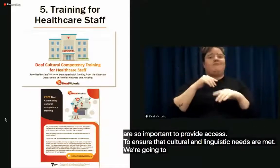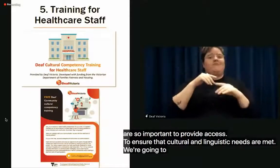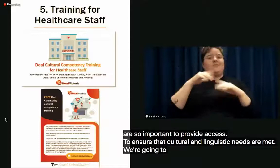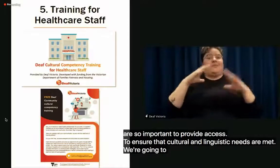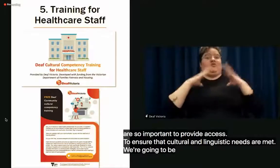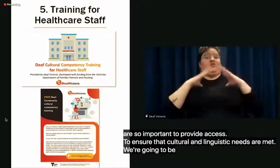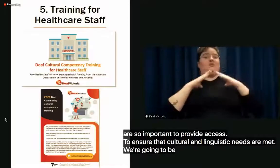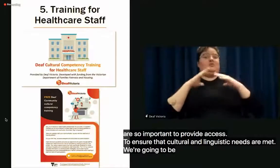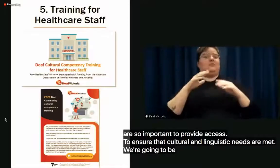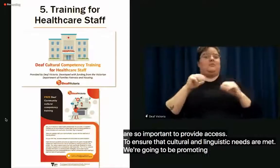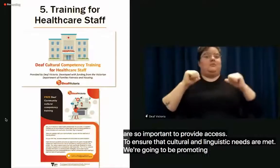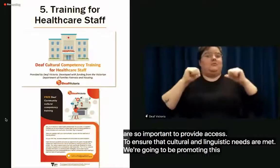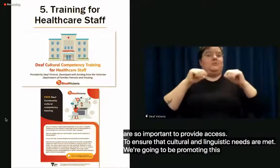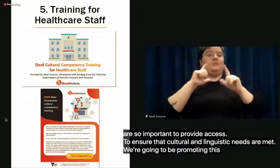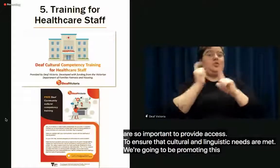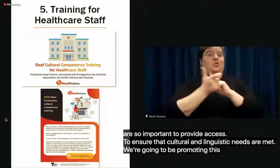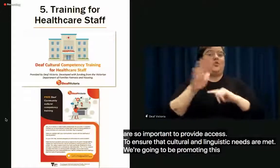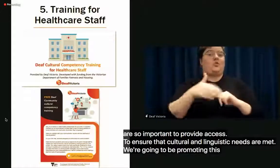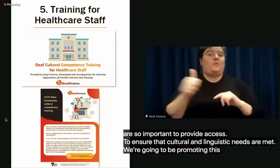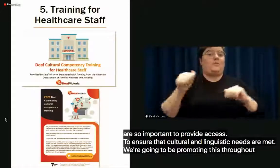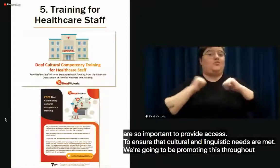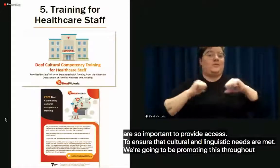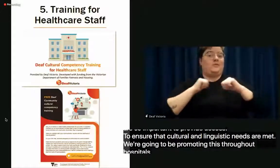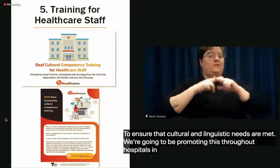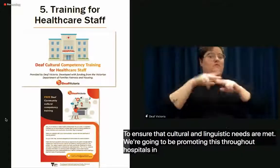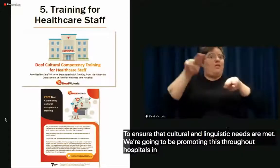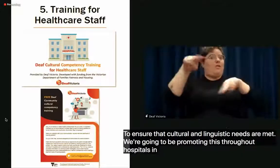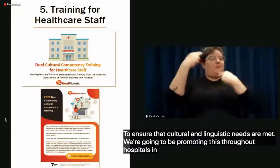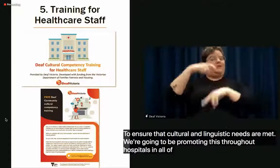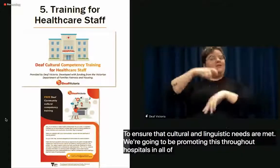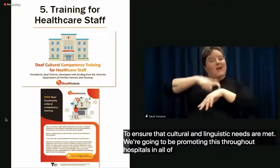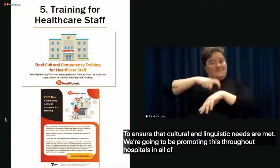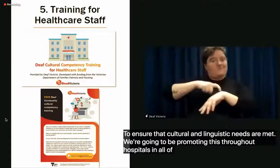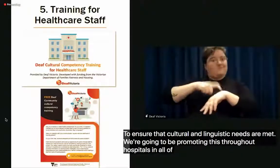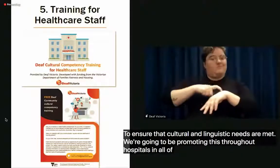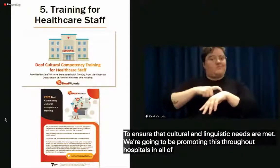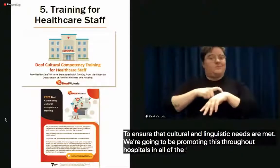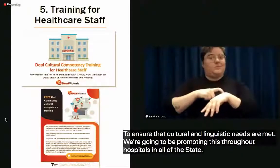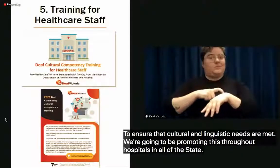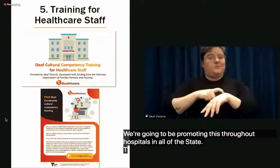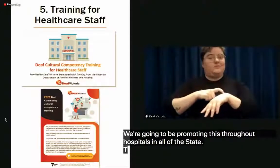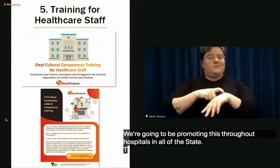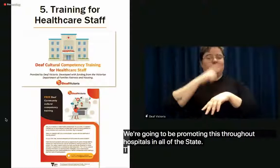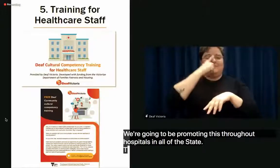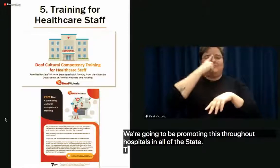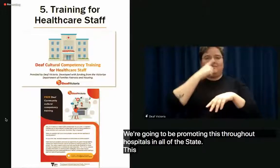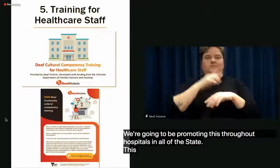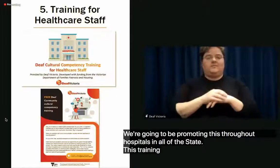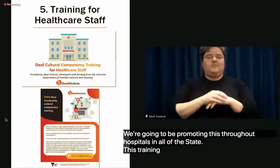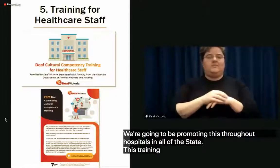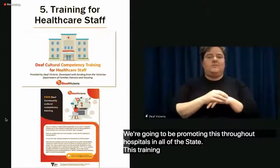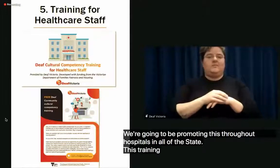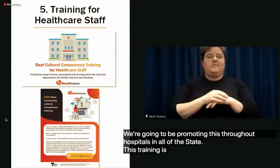state. This training is free of charge for a limited time. This cultural competency